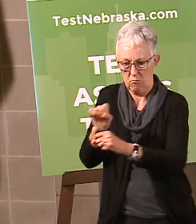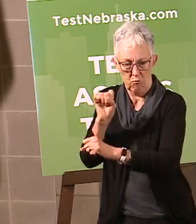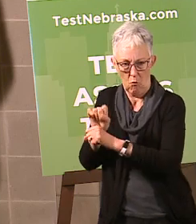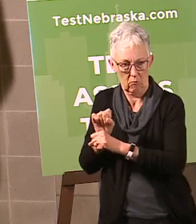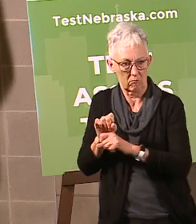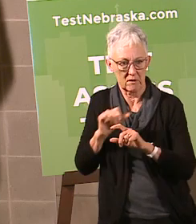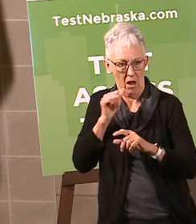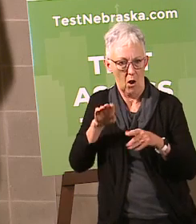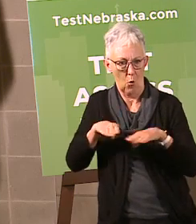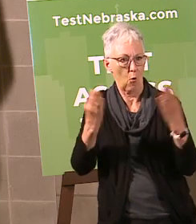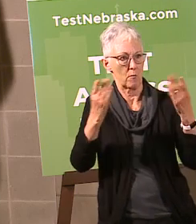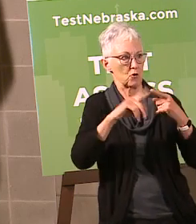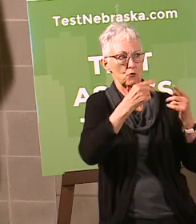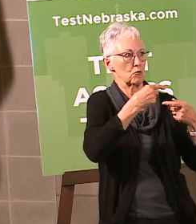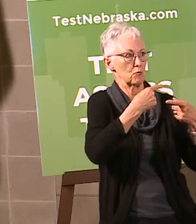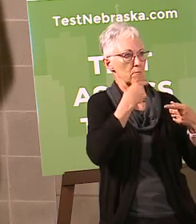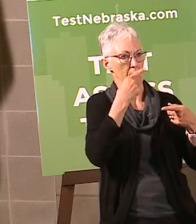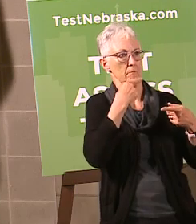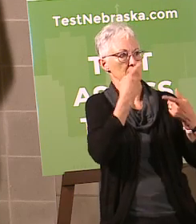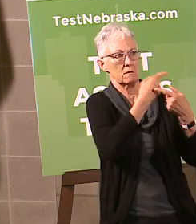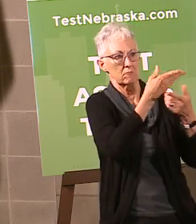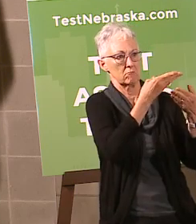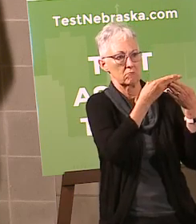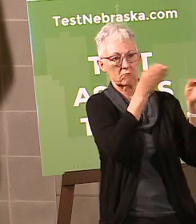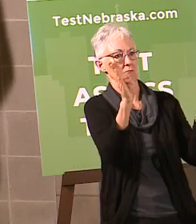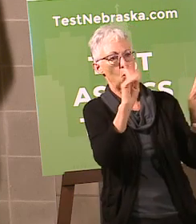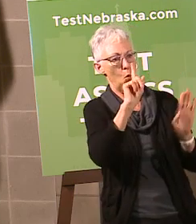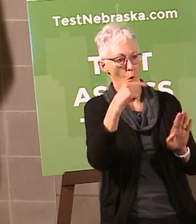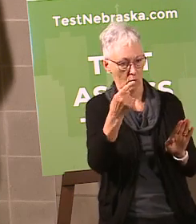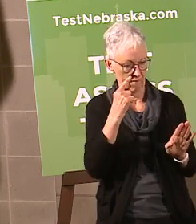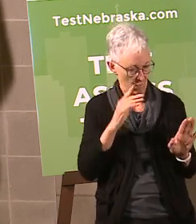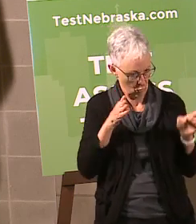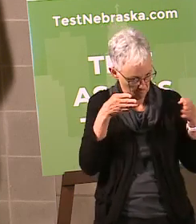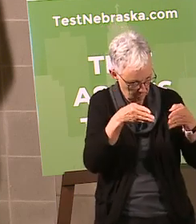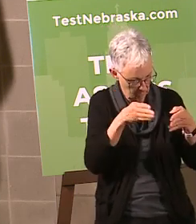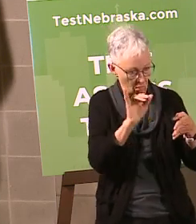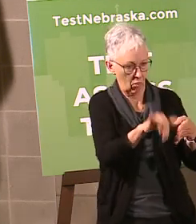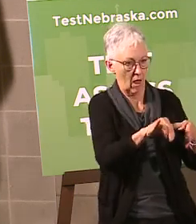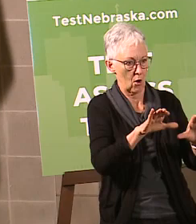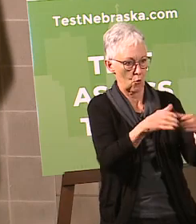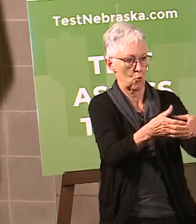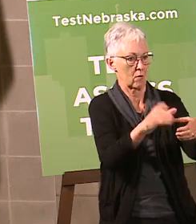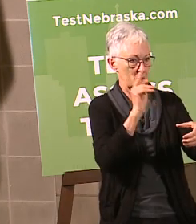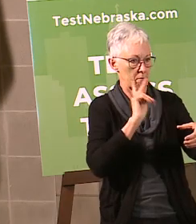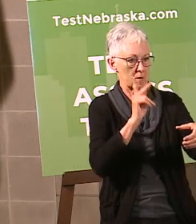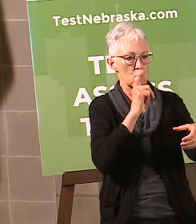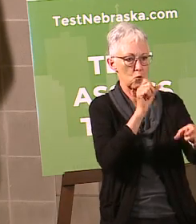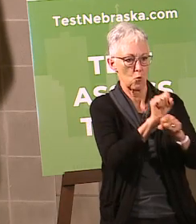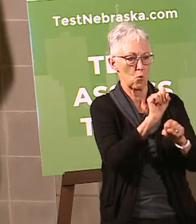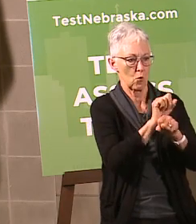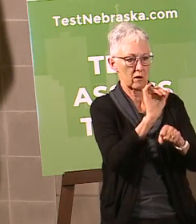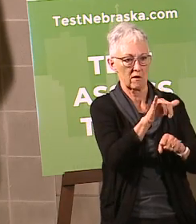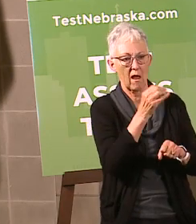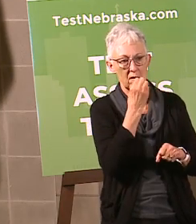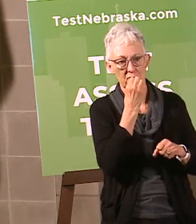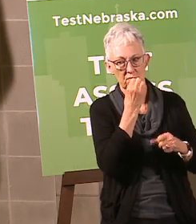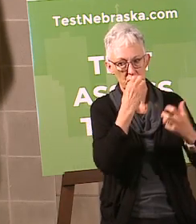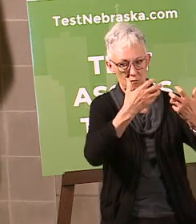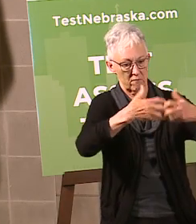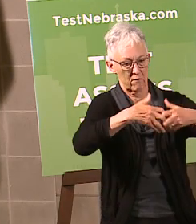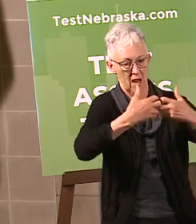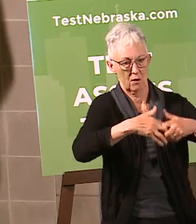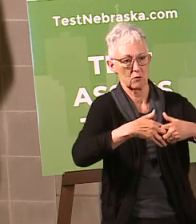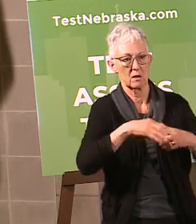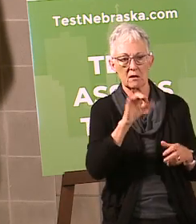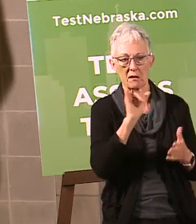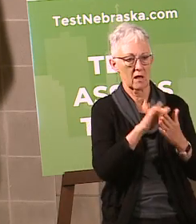the person who in that district thought it was, made the mistake of trying to send other people there when that was not accurate. So that was a one-off issue.